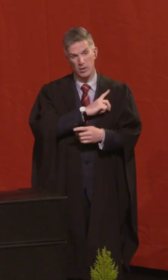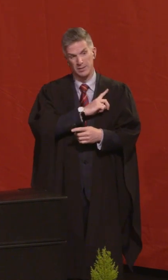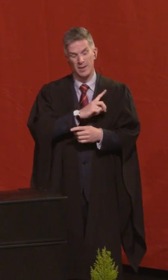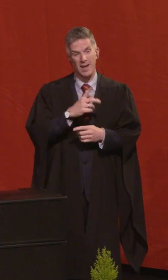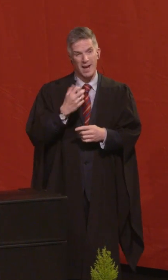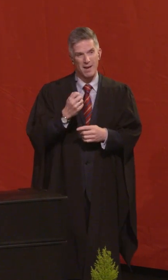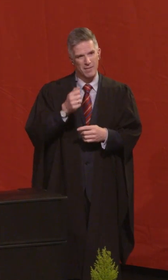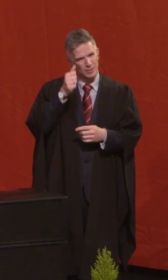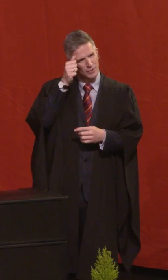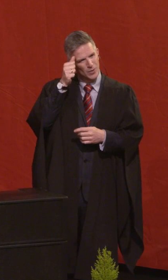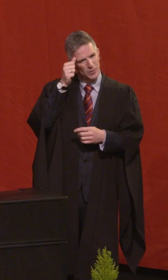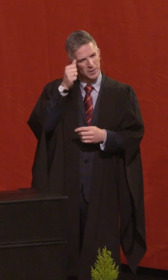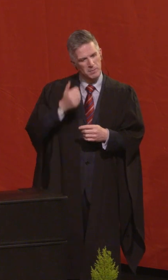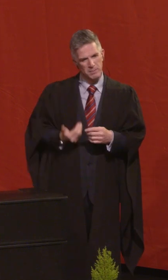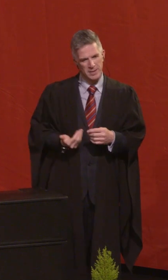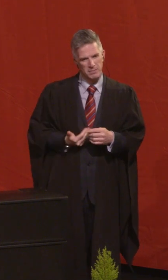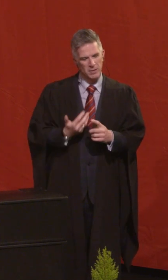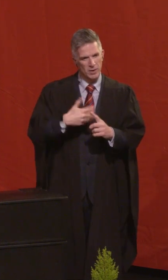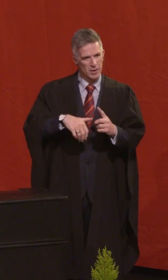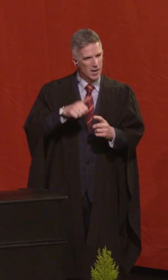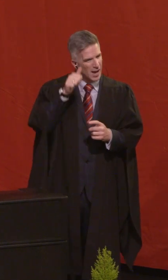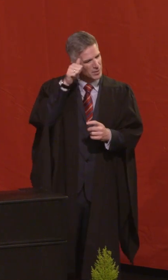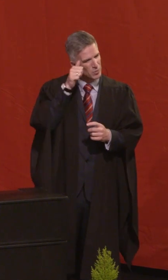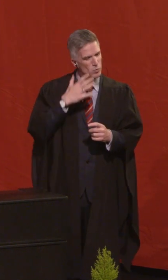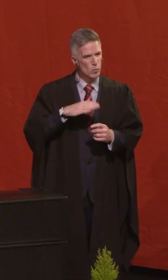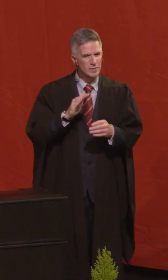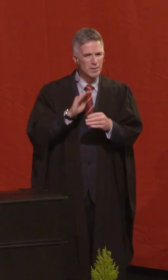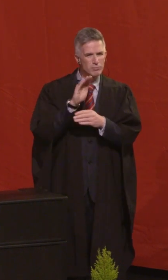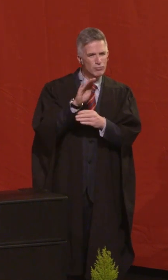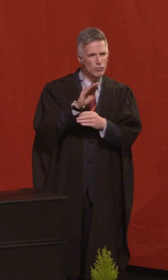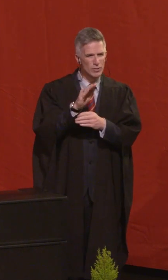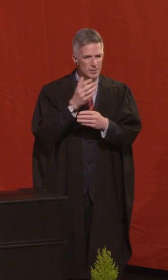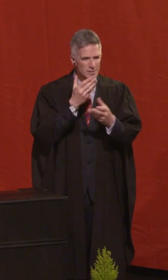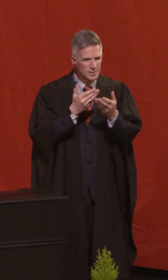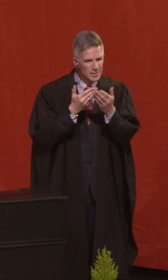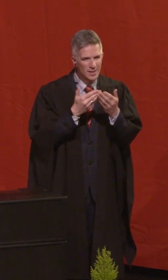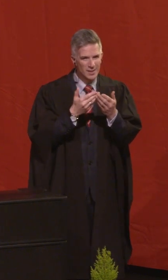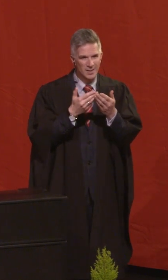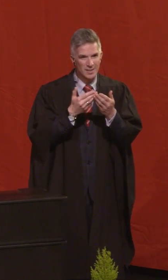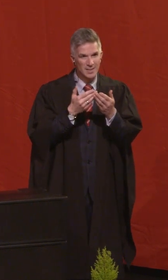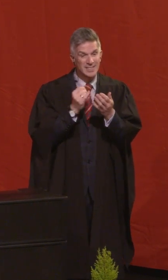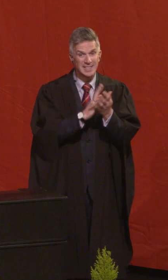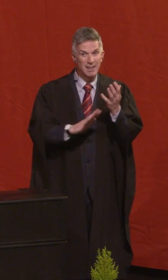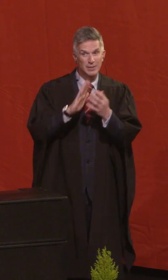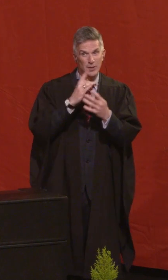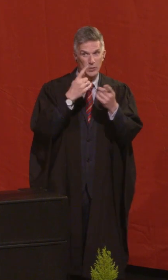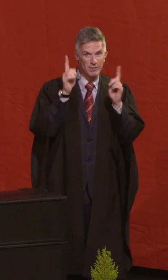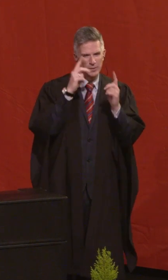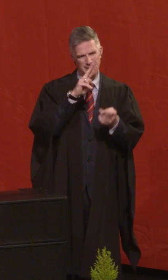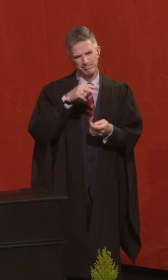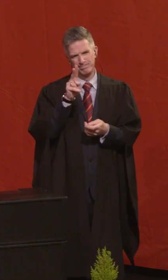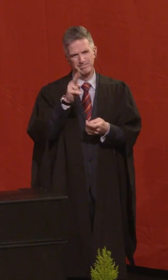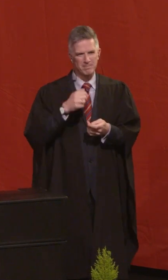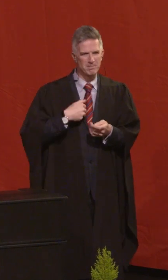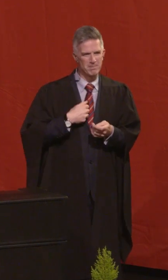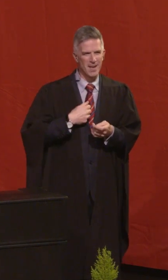background. I always knew that I wanted to study abroad, and Staffordshire University ticked all my boxes. Right from